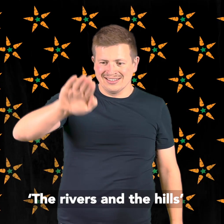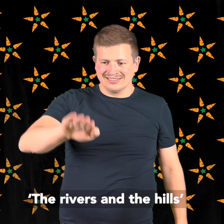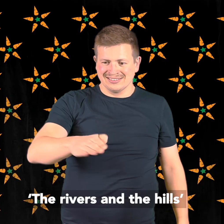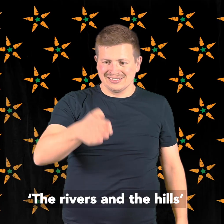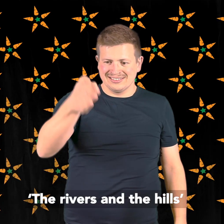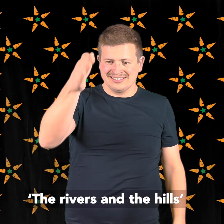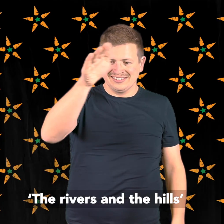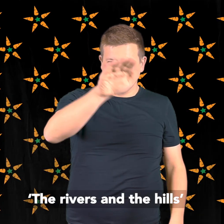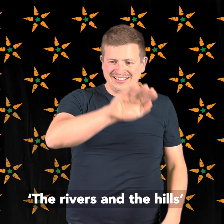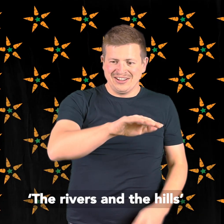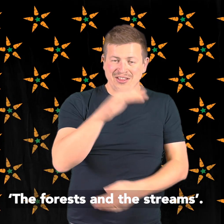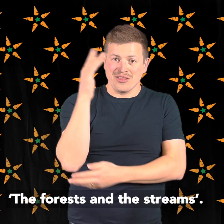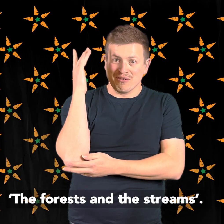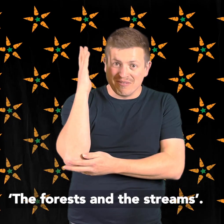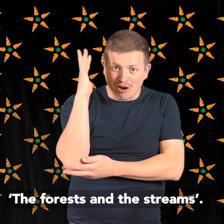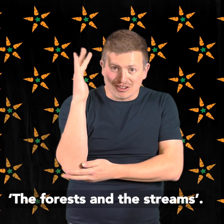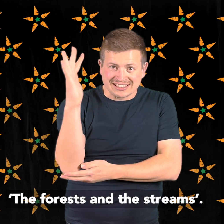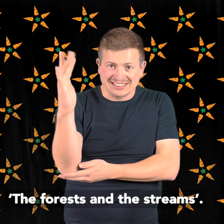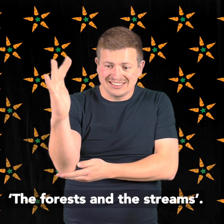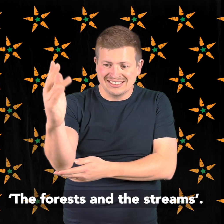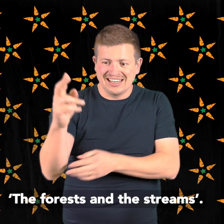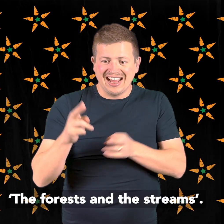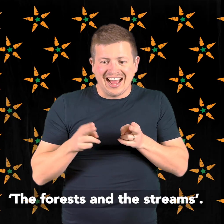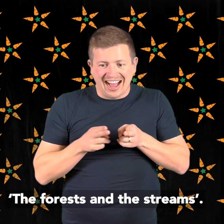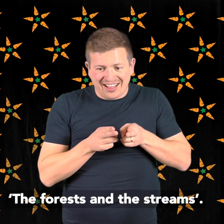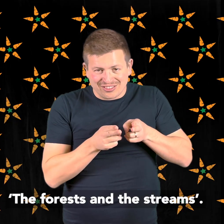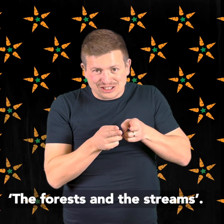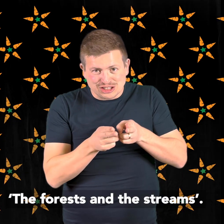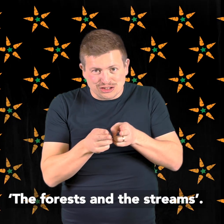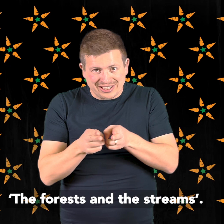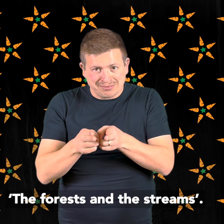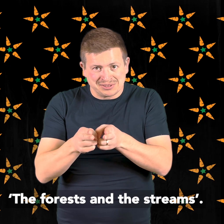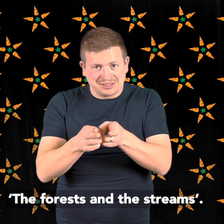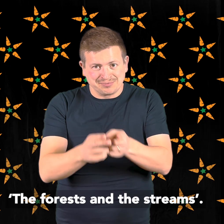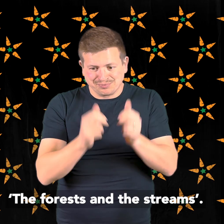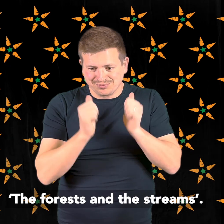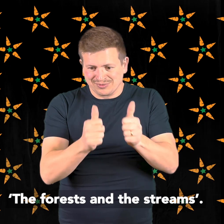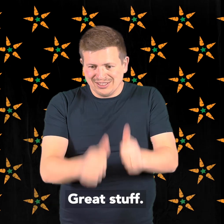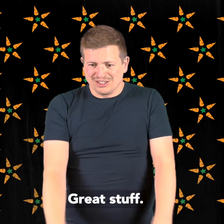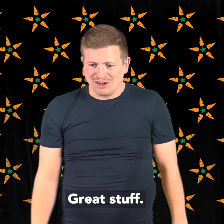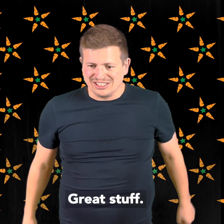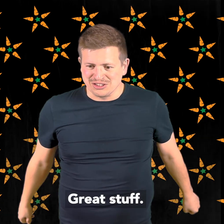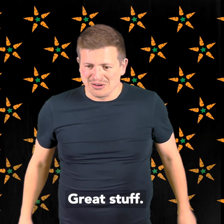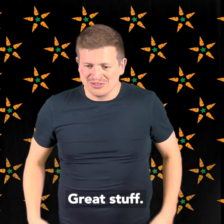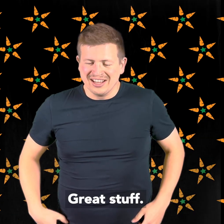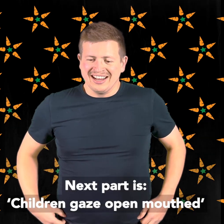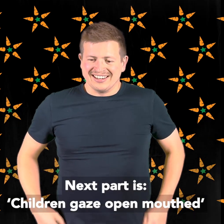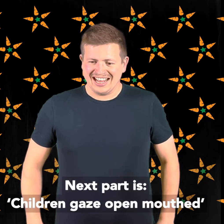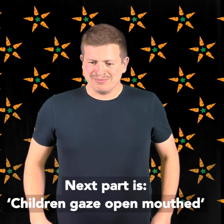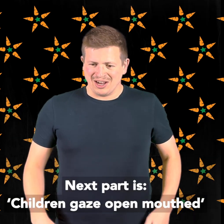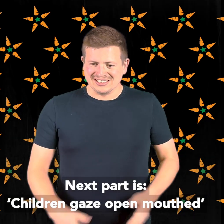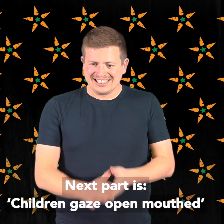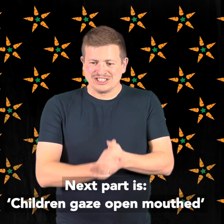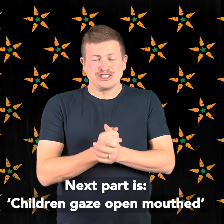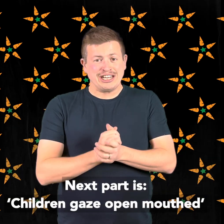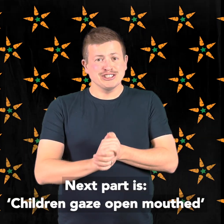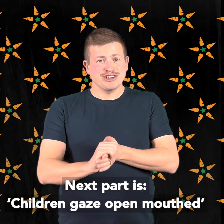hills, the forests and the streams. Great stuff. Next part is children